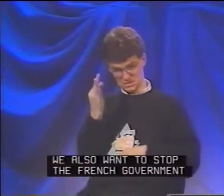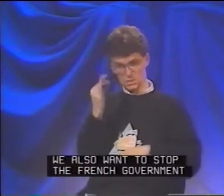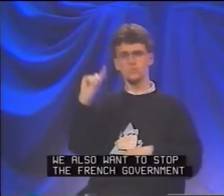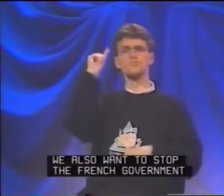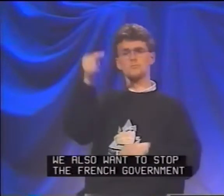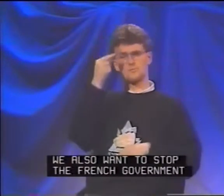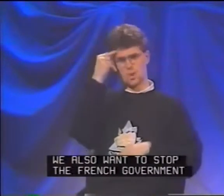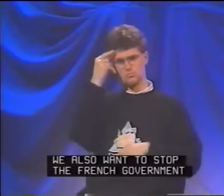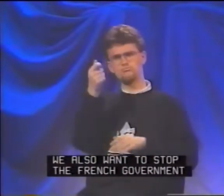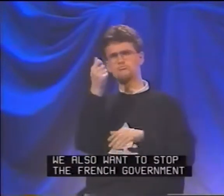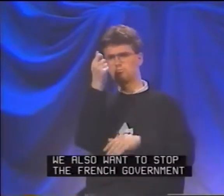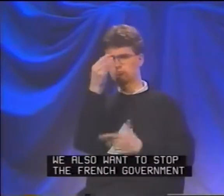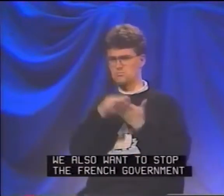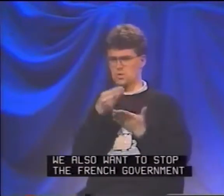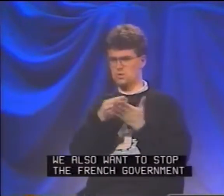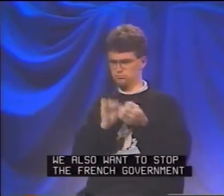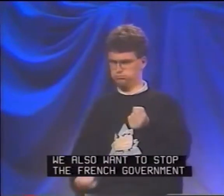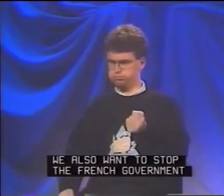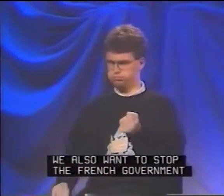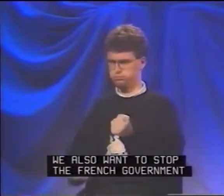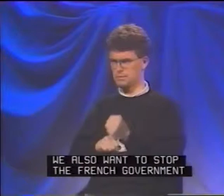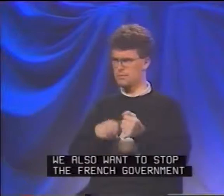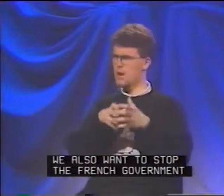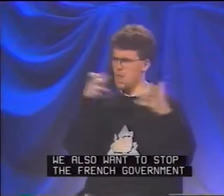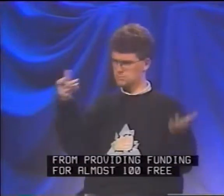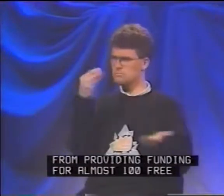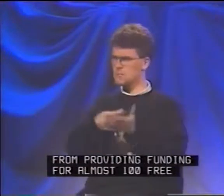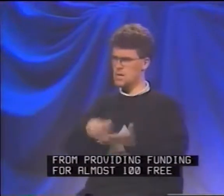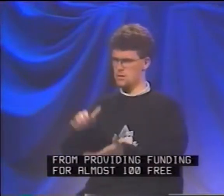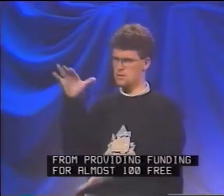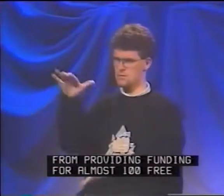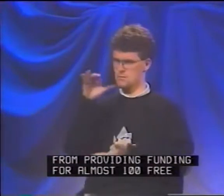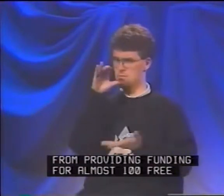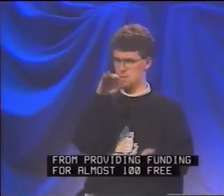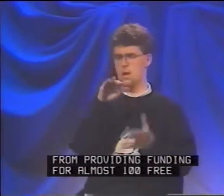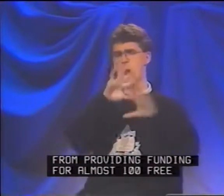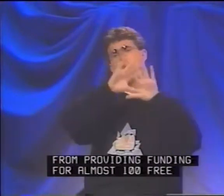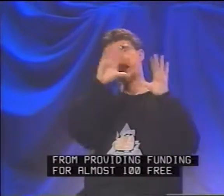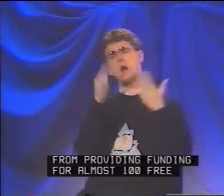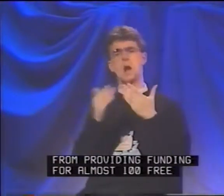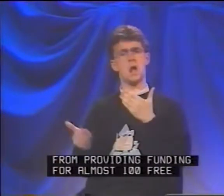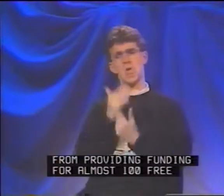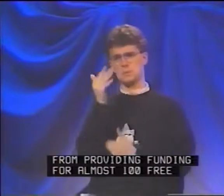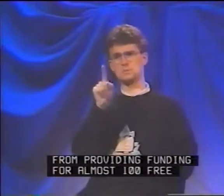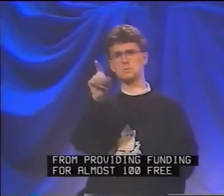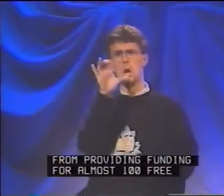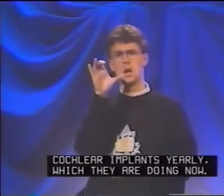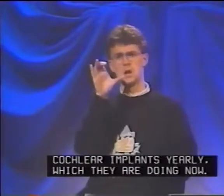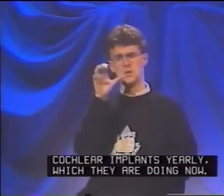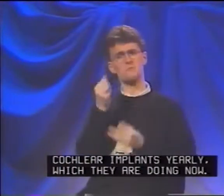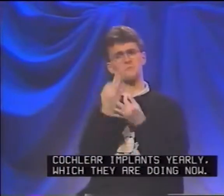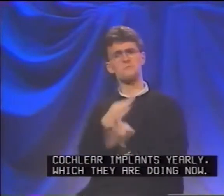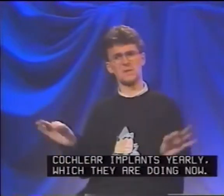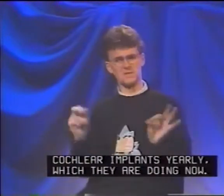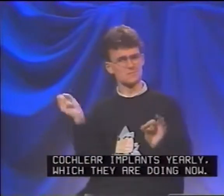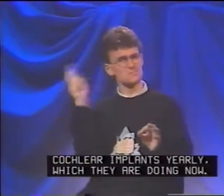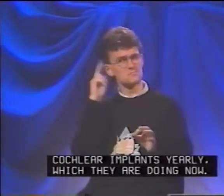We also want to stop the French government from providing funding for almost 100 free cochlear implants yearly,